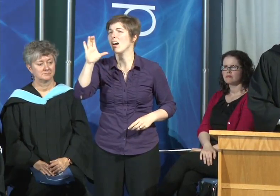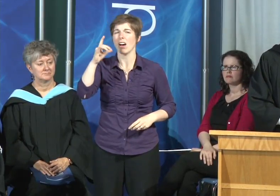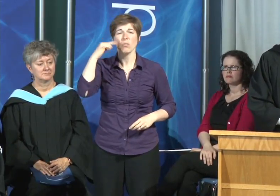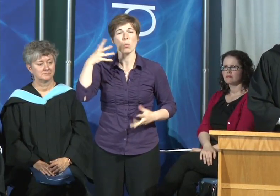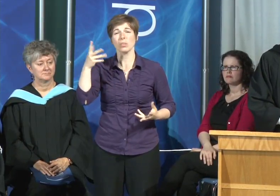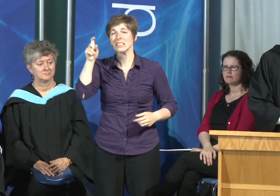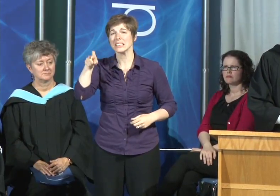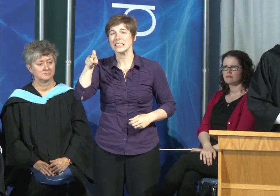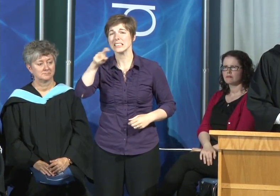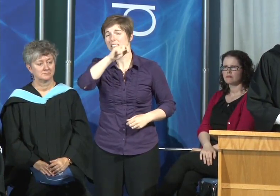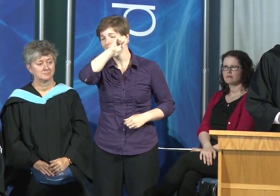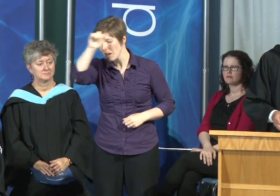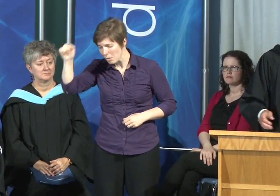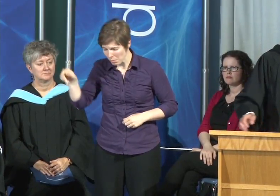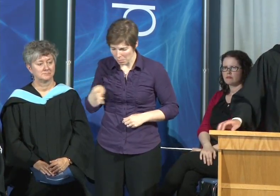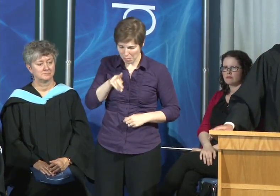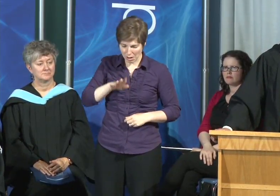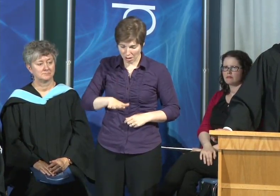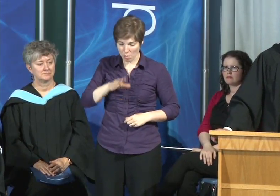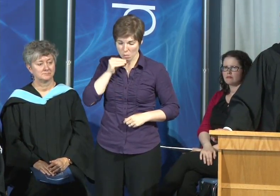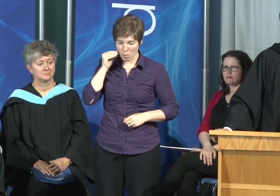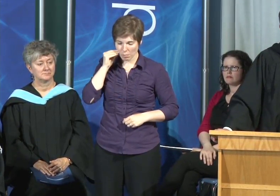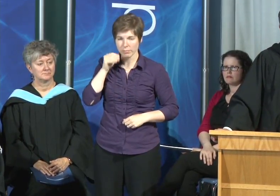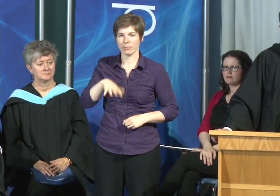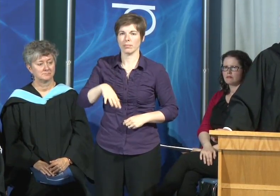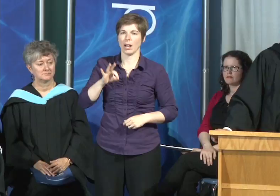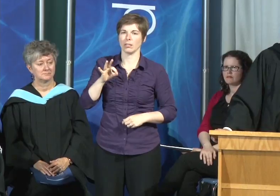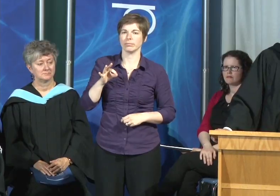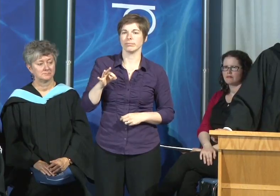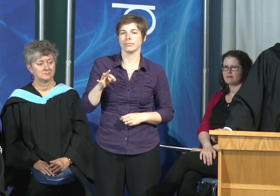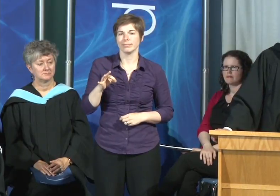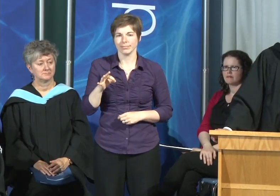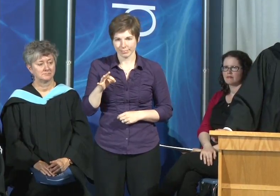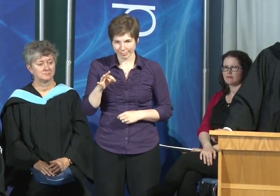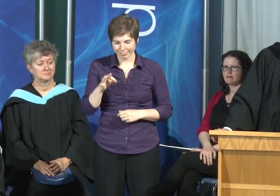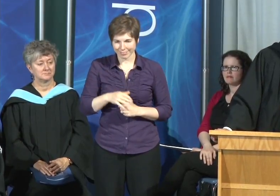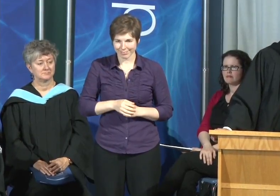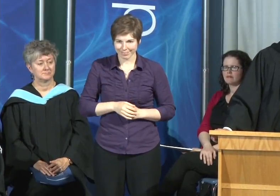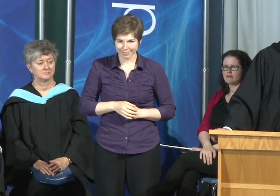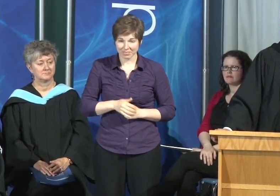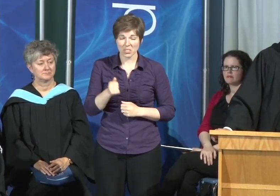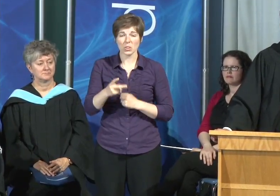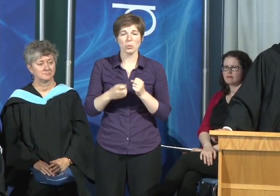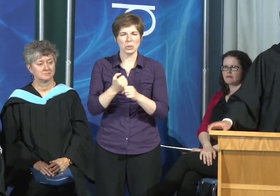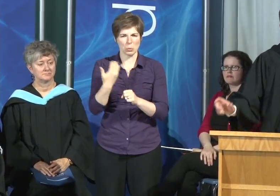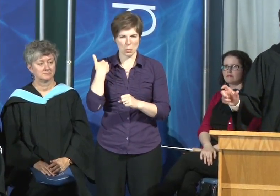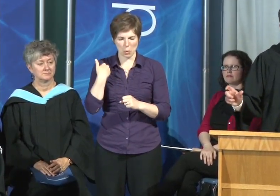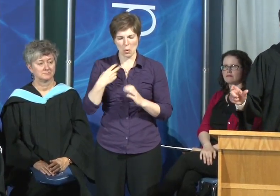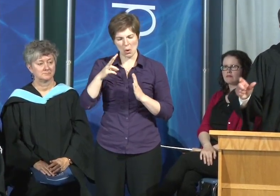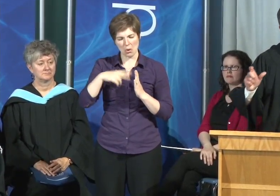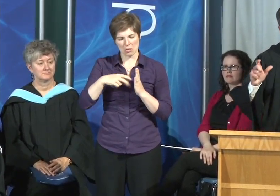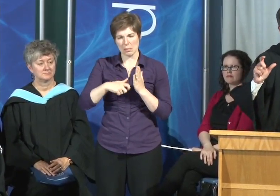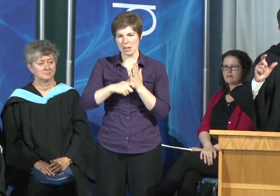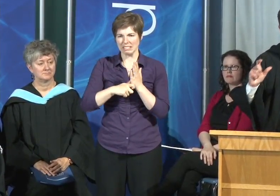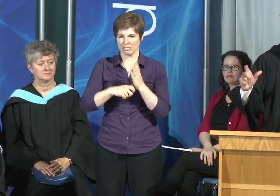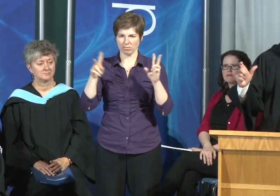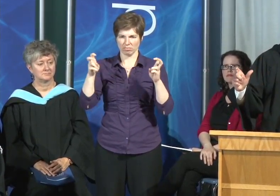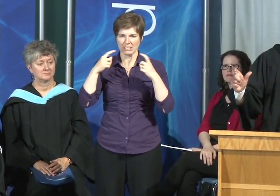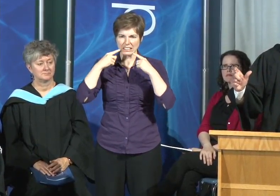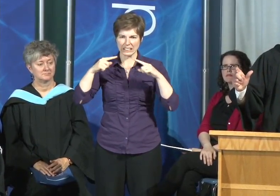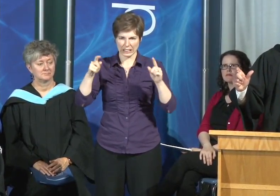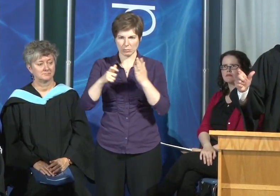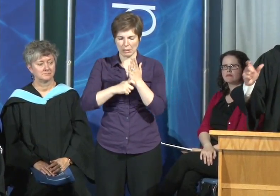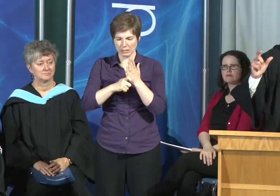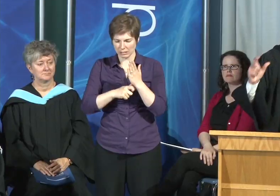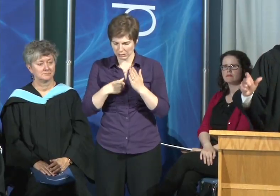years ago, I was reading one of my favorite magazines, it's Success Magazine, and an article caught my attention because the title asked a simple